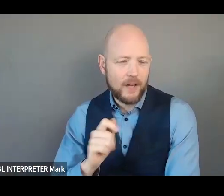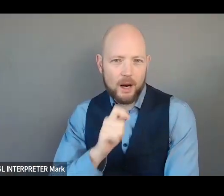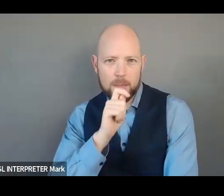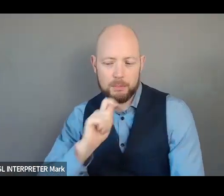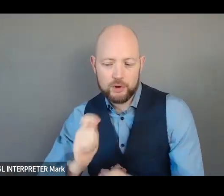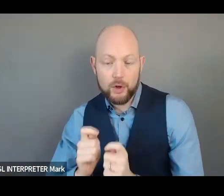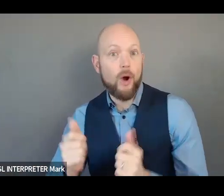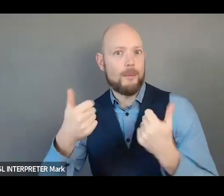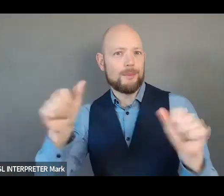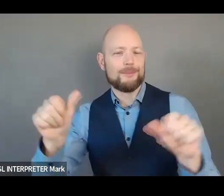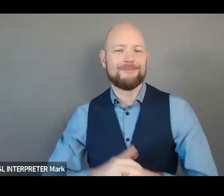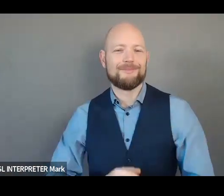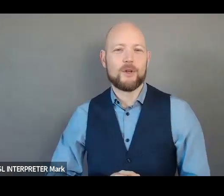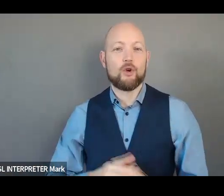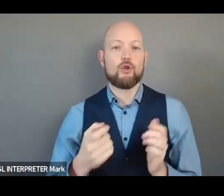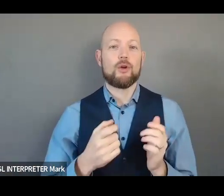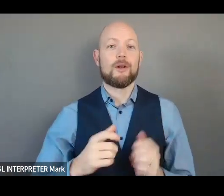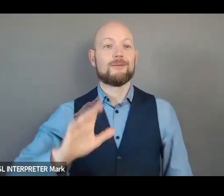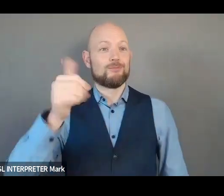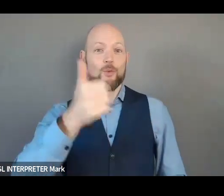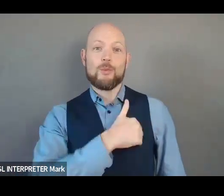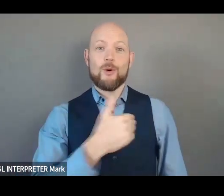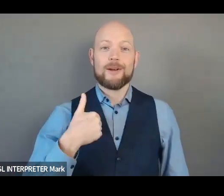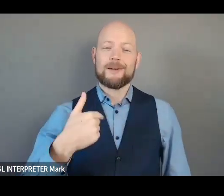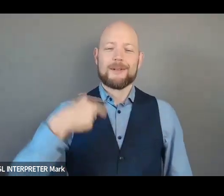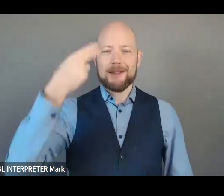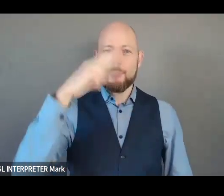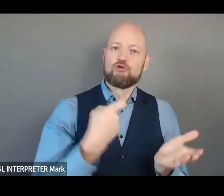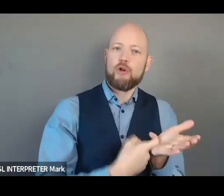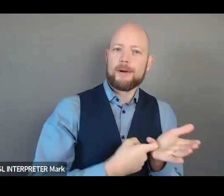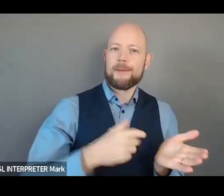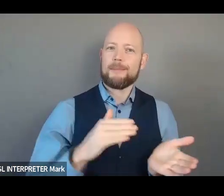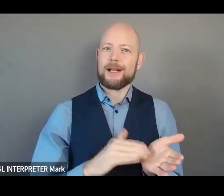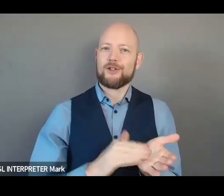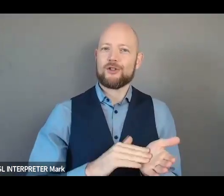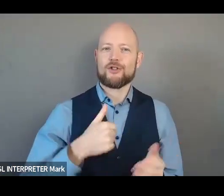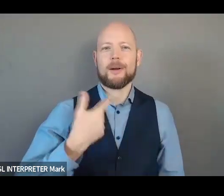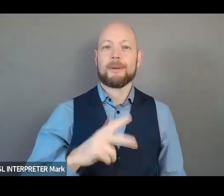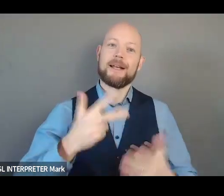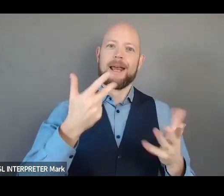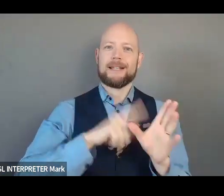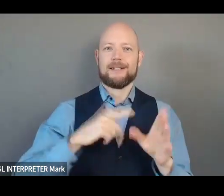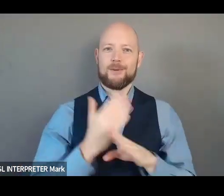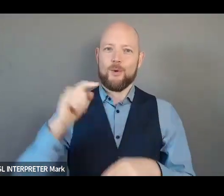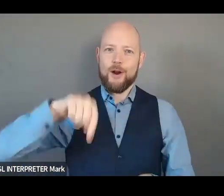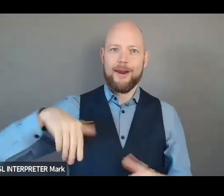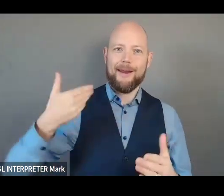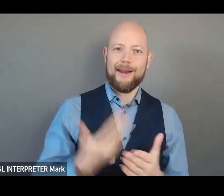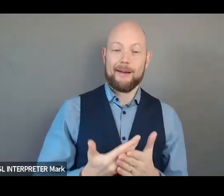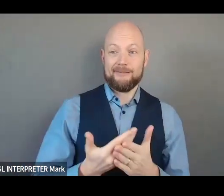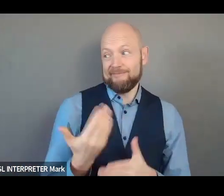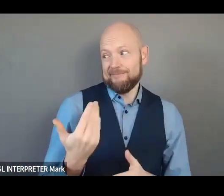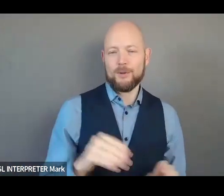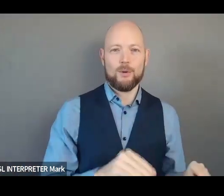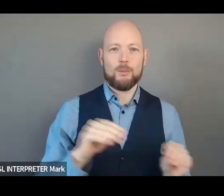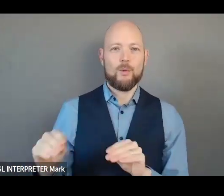Good morning, folks. It's lovely to see you. My name's Robert MacIntosh. For 8 years of my life, I worked here at Heriot-Watt University, but I now work at the University of